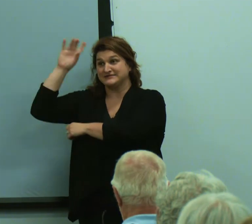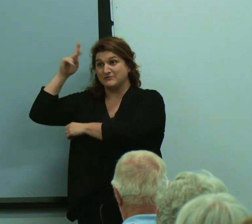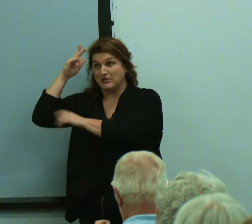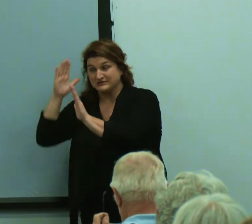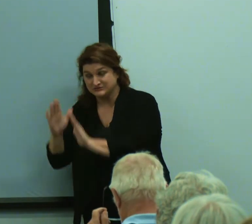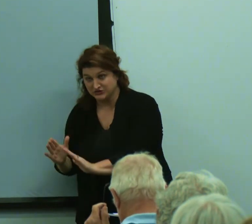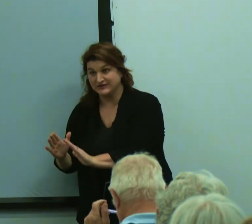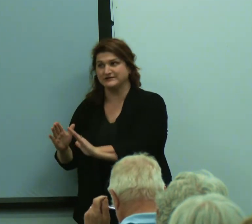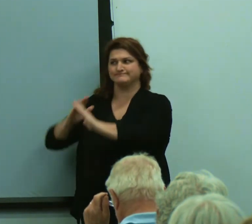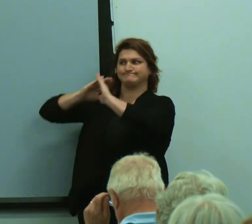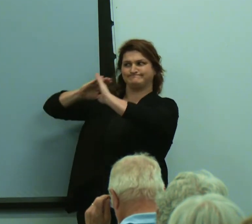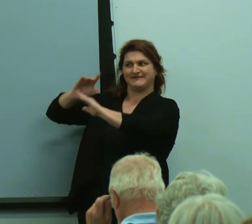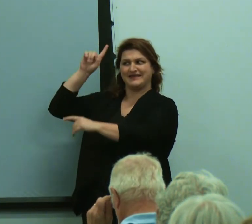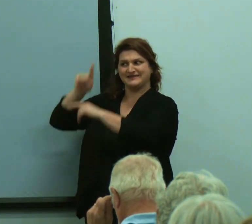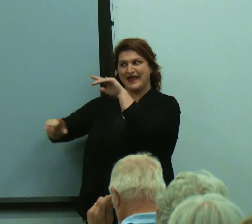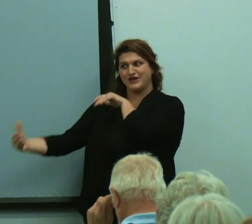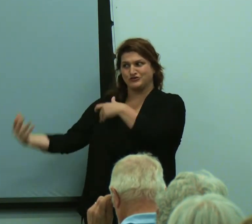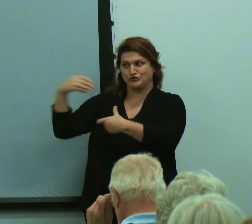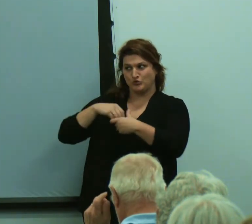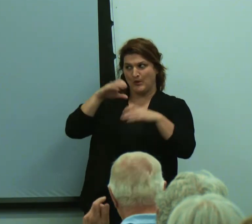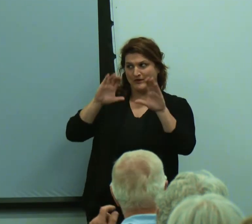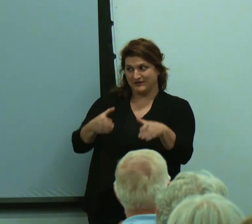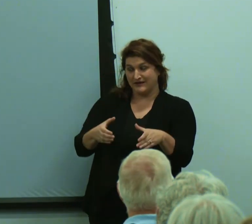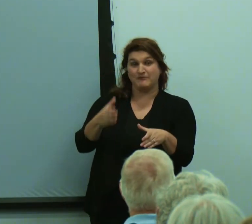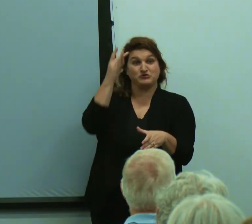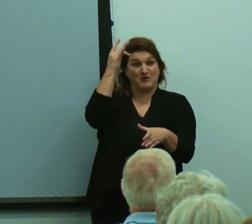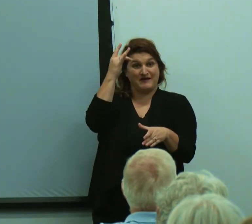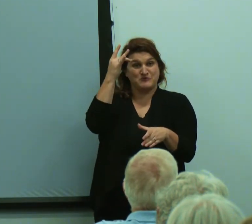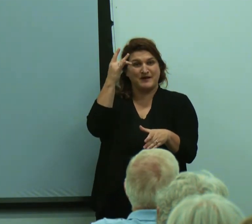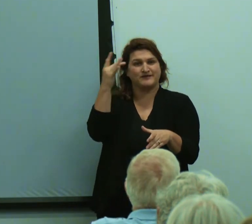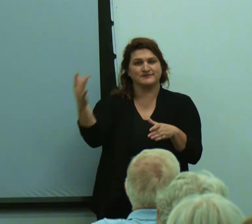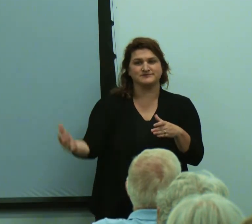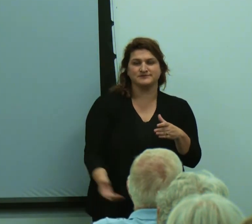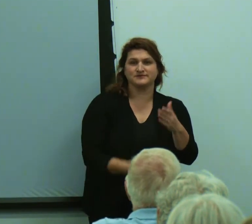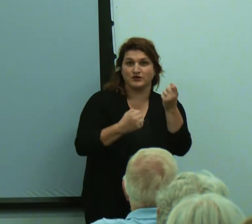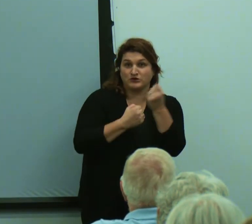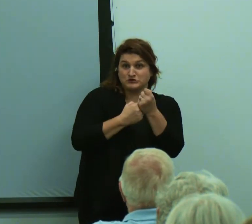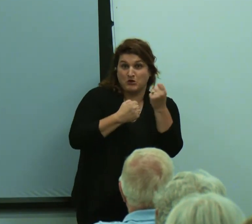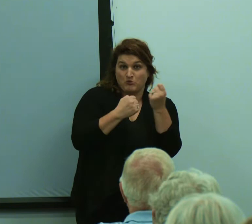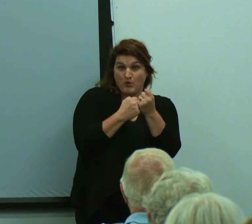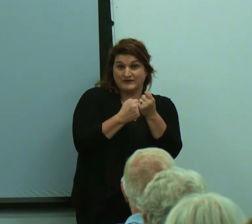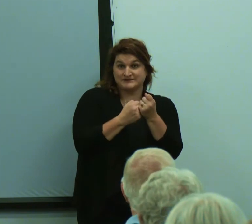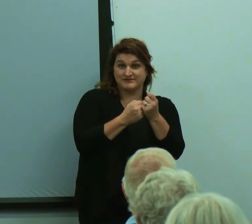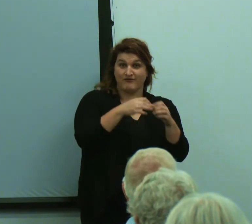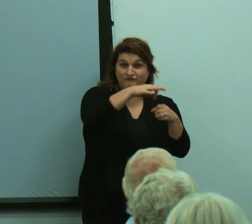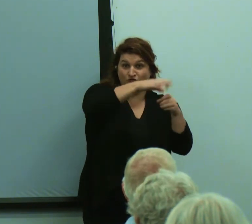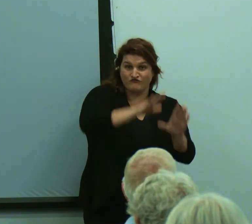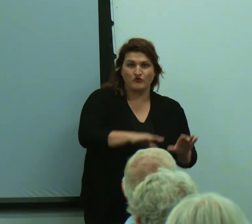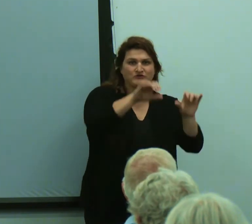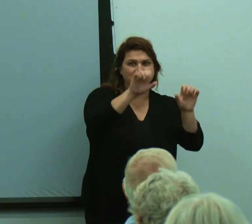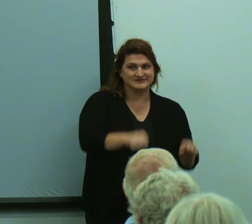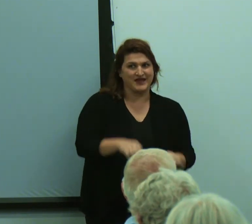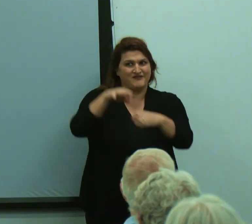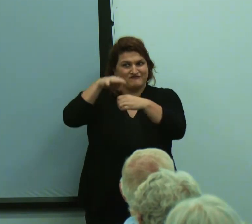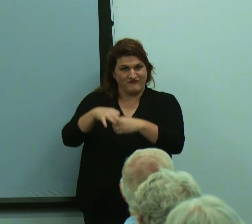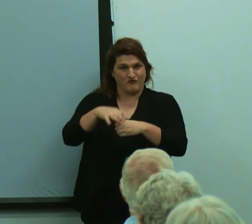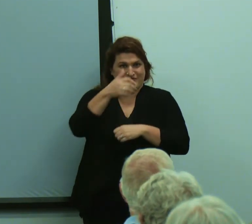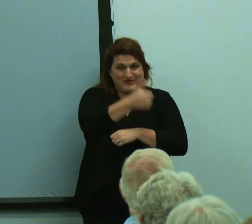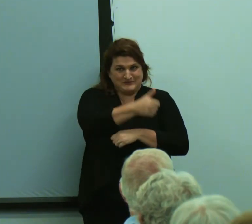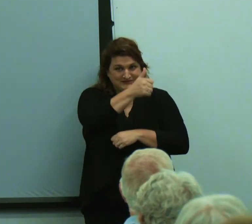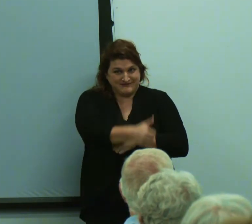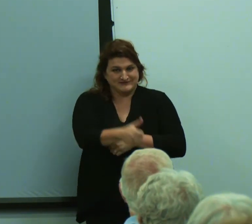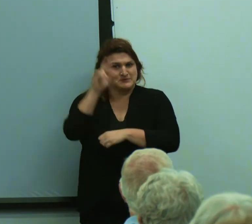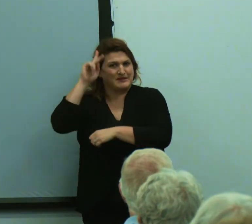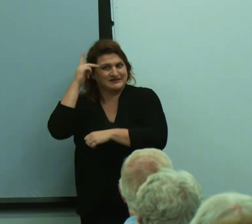should choose their elected officials as opposed to allowing elected officials to choose the voters. Gary will